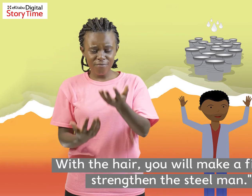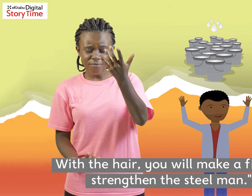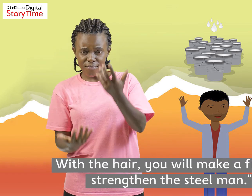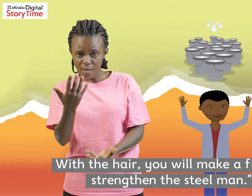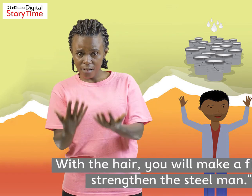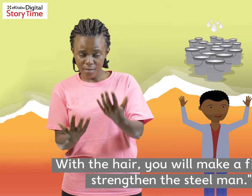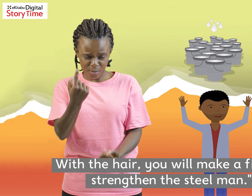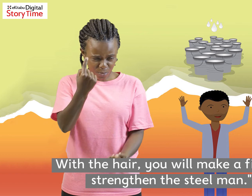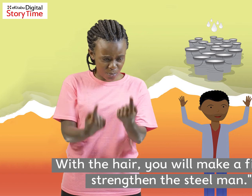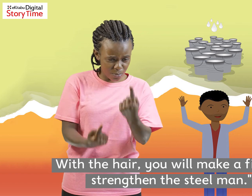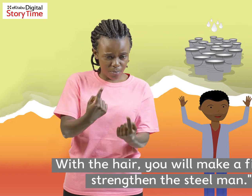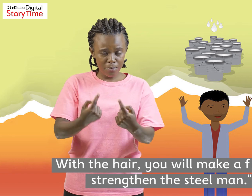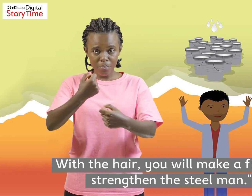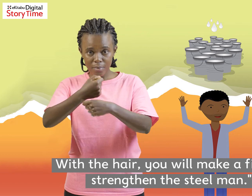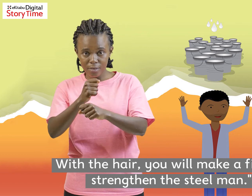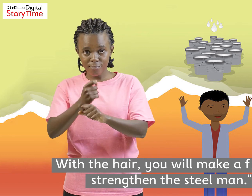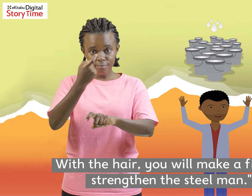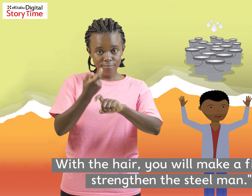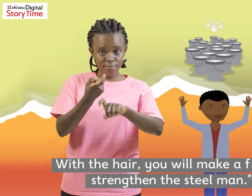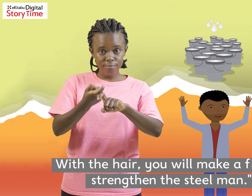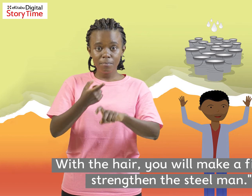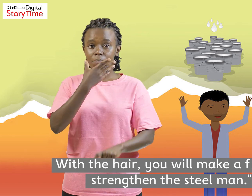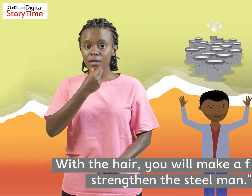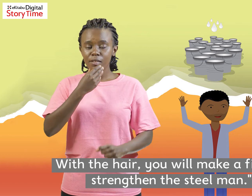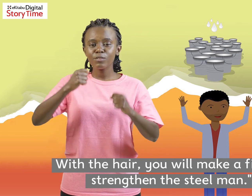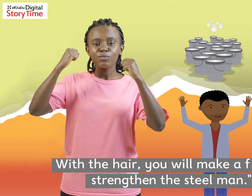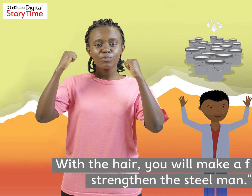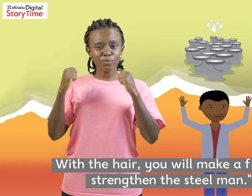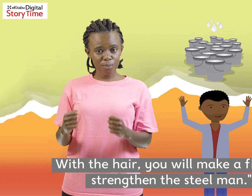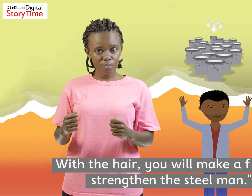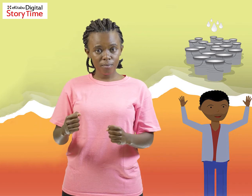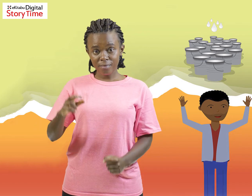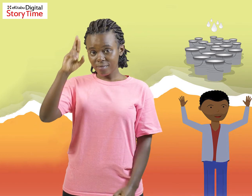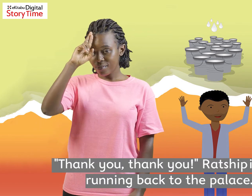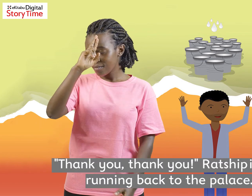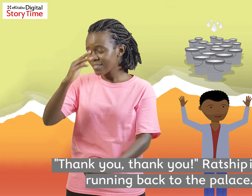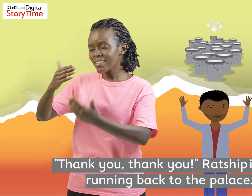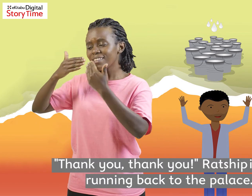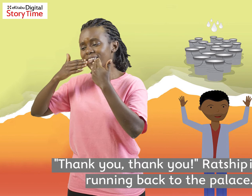With the hair you will make a fire to strengthen the steel man." Thank you,"